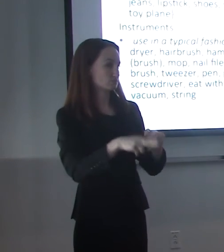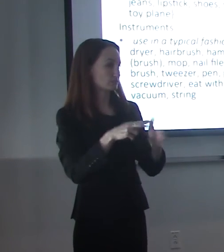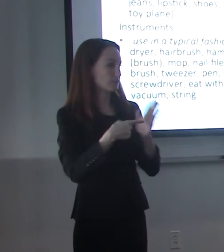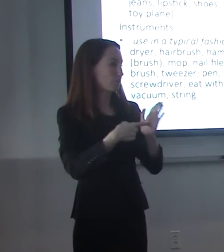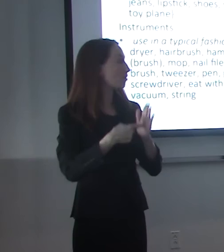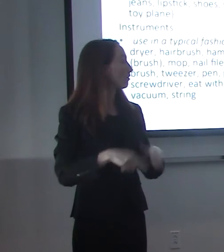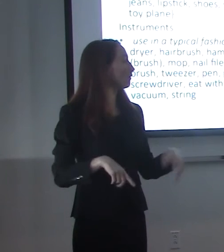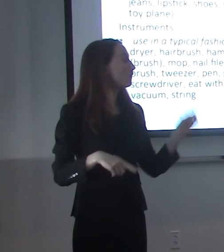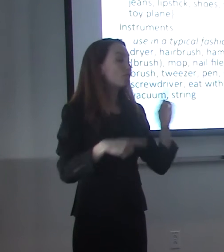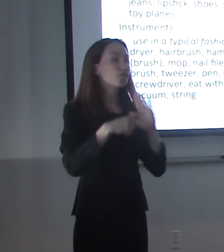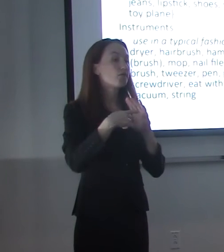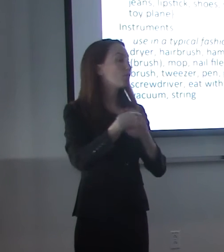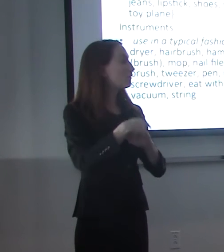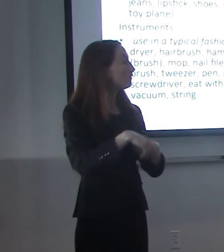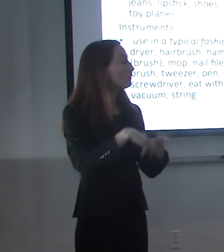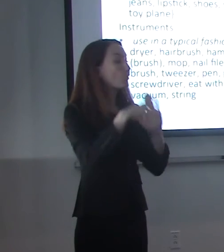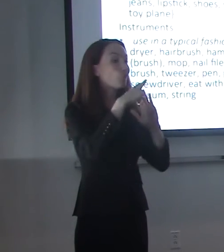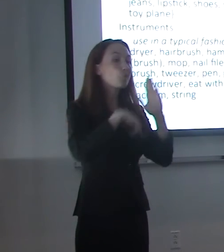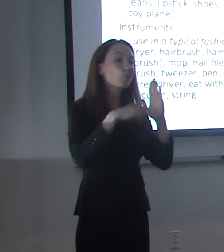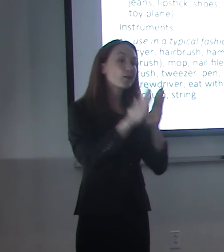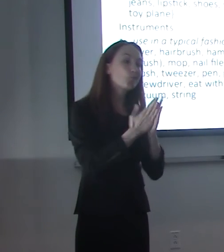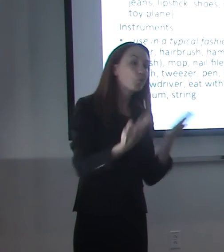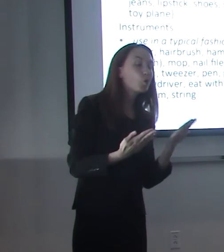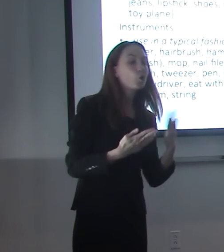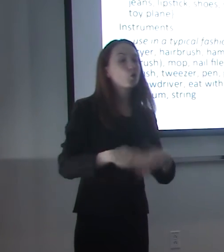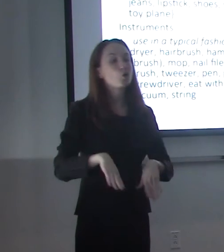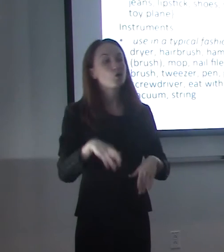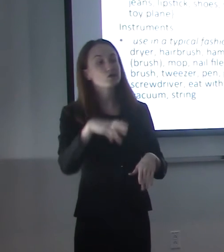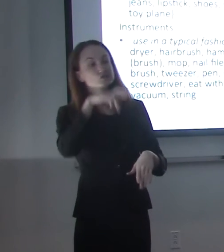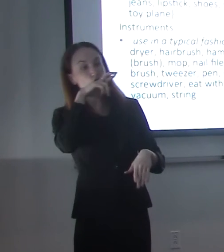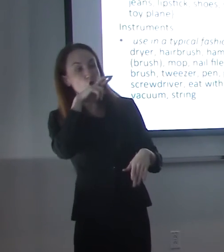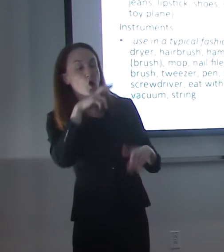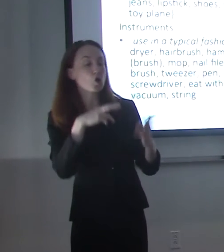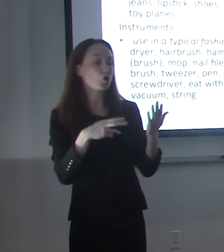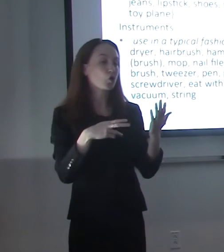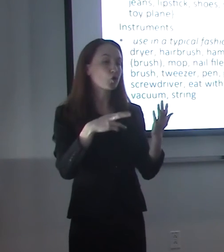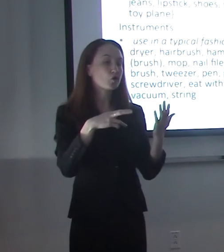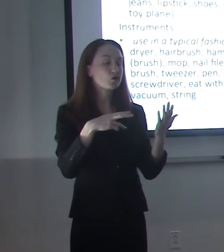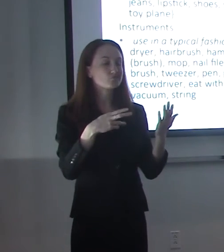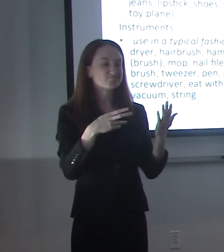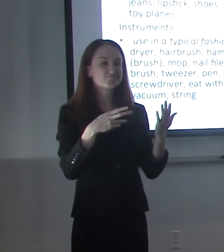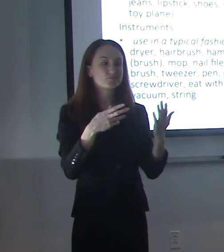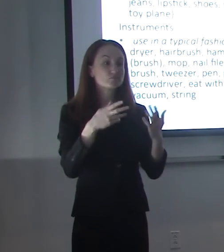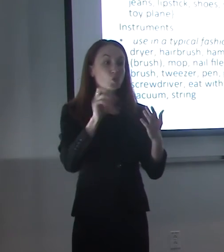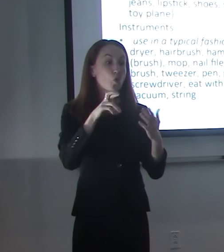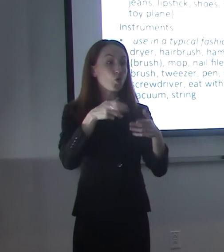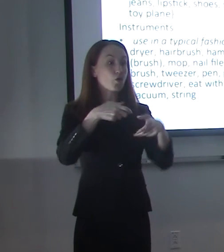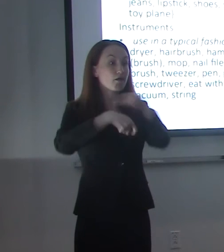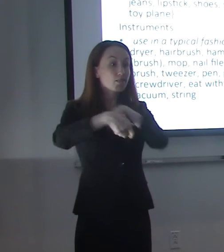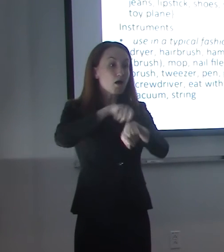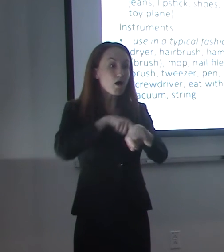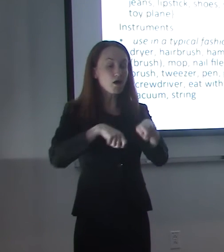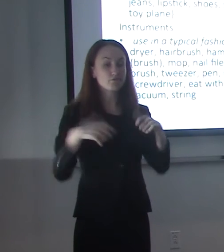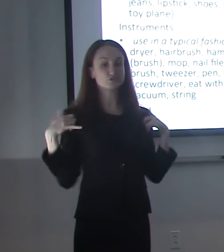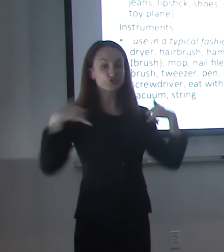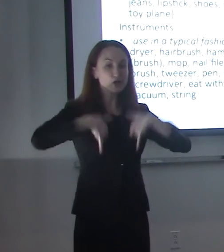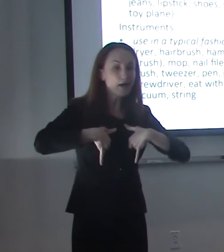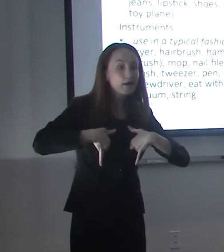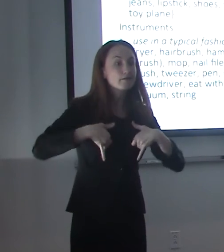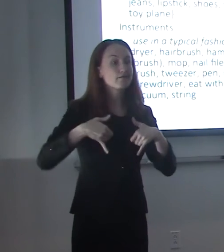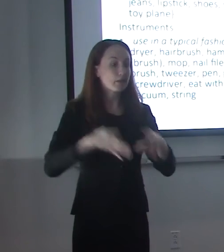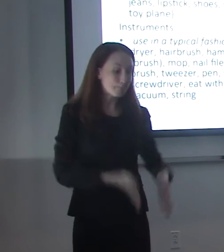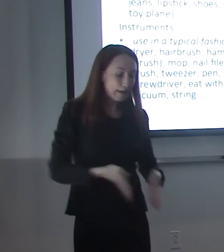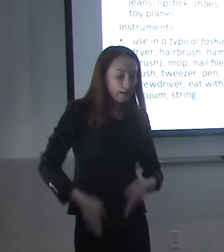like read book, smoke cigar, and then there were a lot of like put on gloves or hat or jacket or